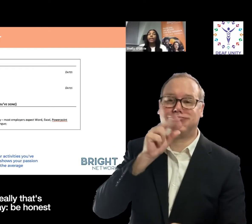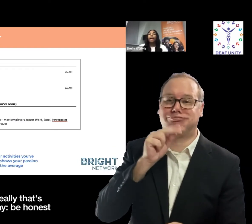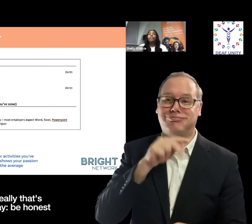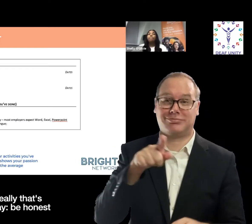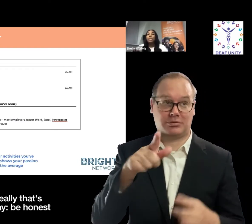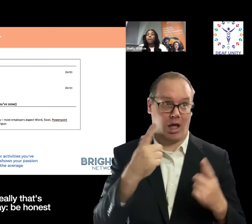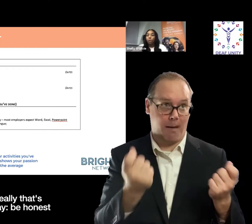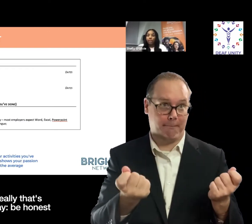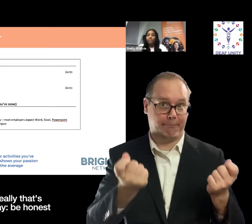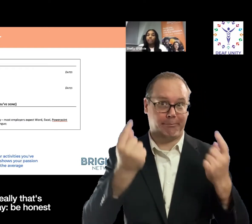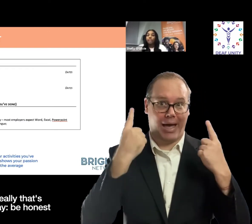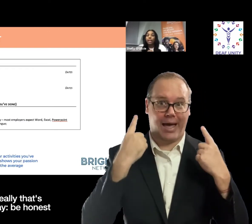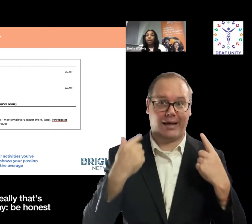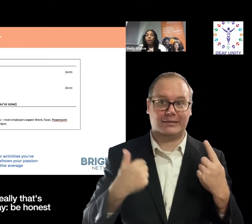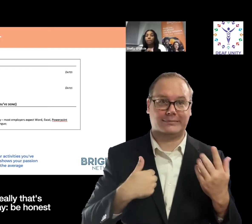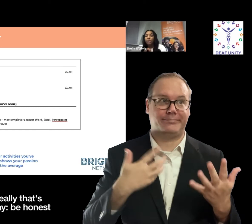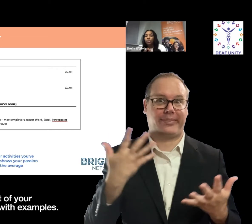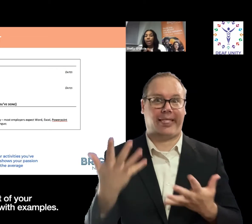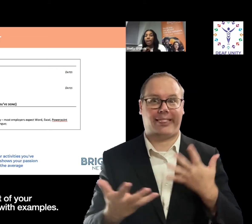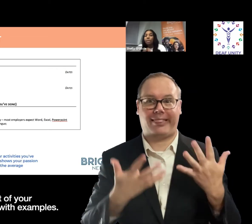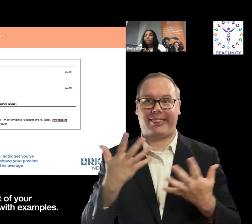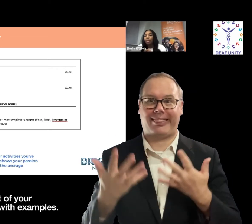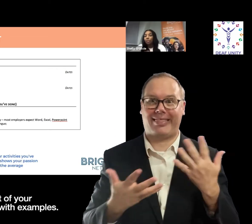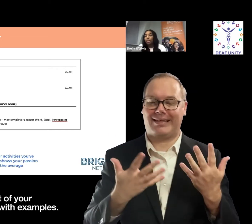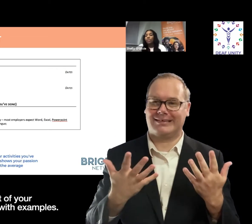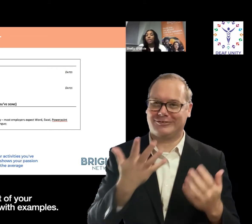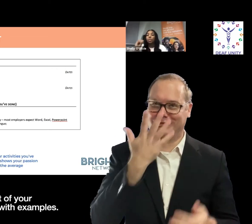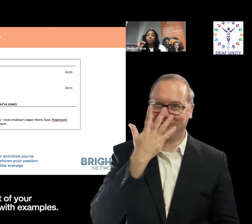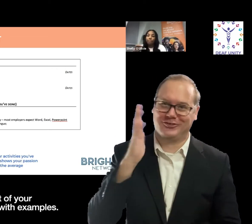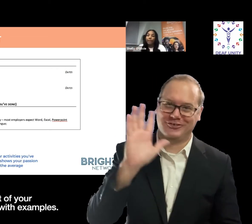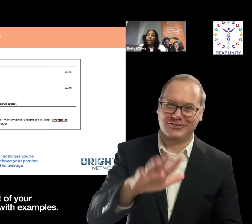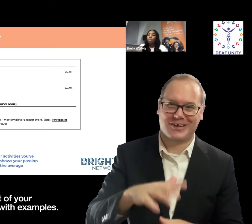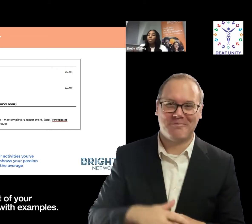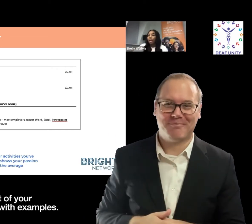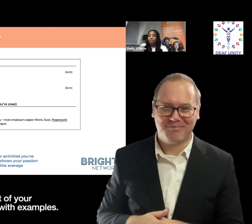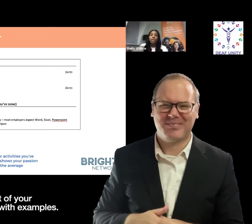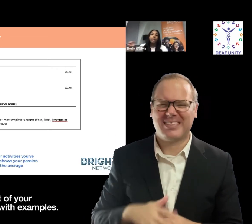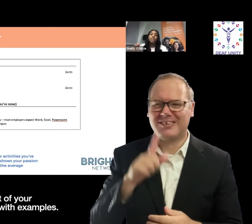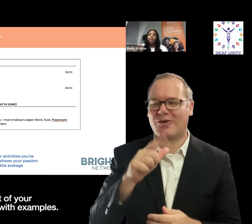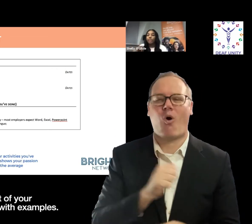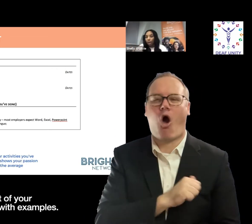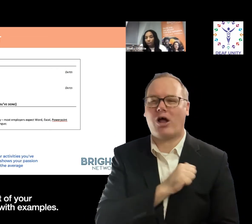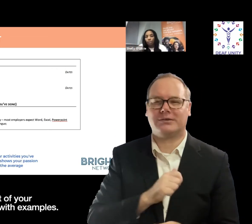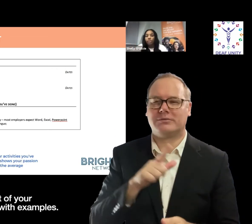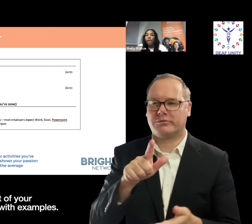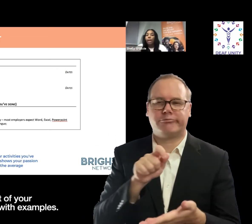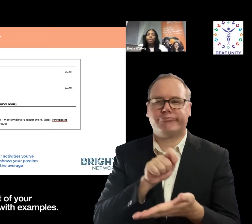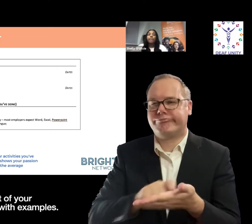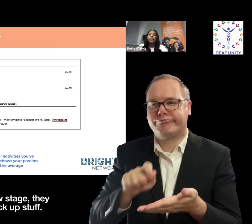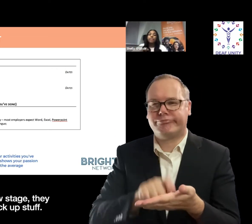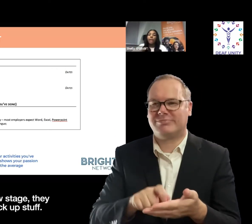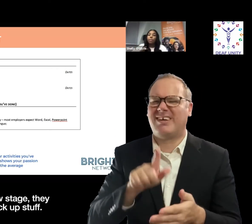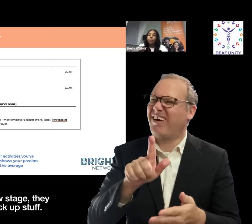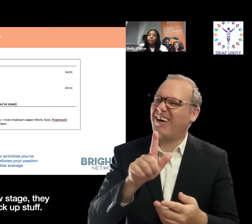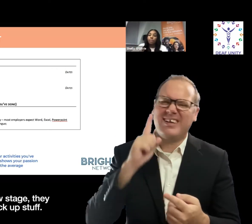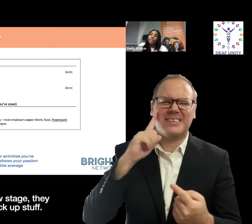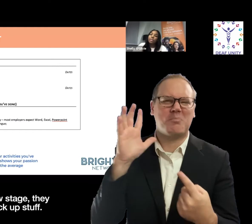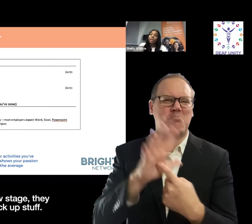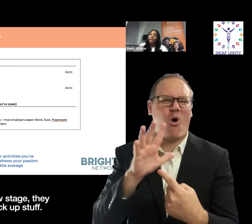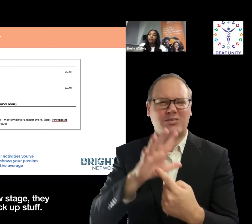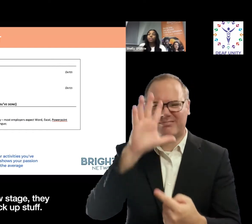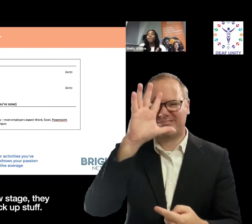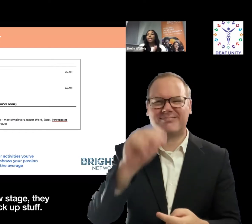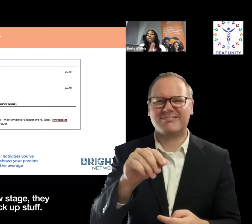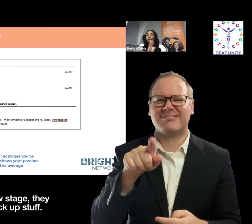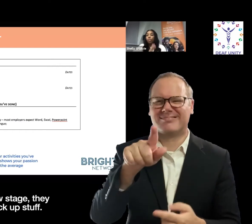away. Be honest, and make sure that every point of your CV you can back it up with evidence, with examples, because if you get